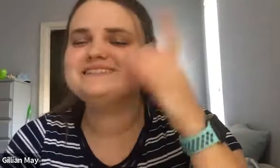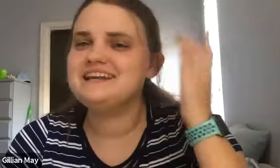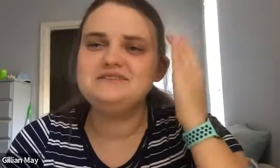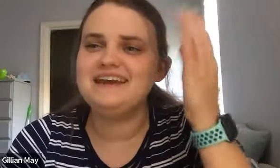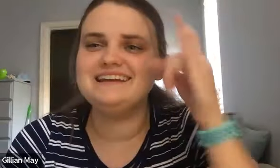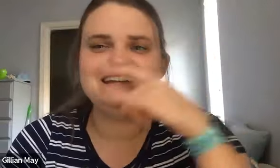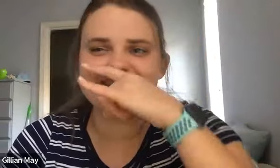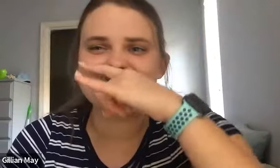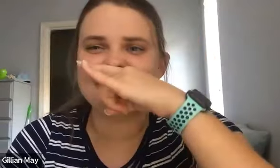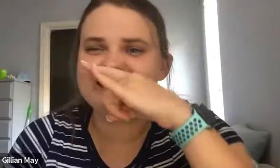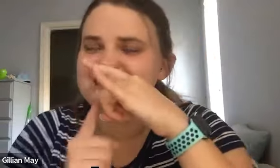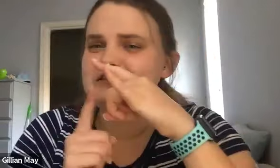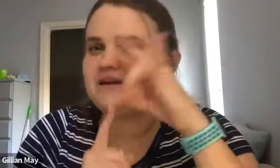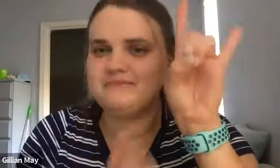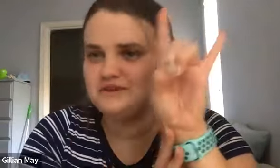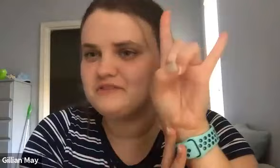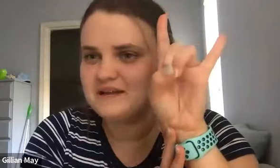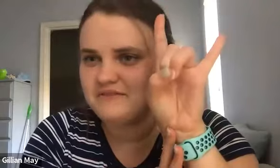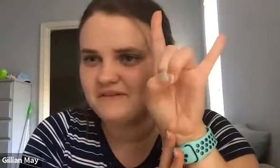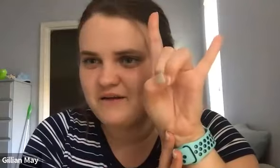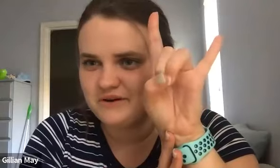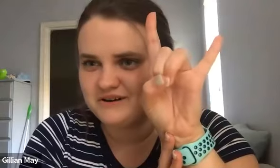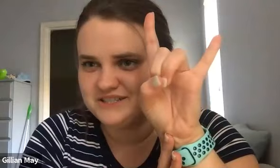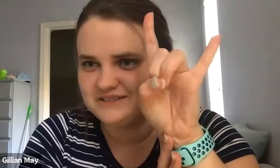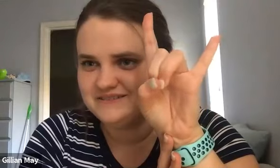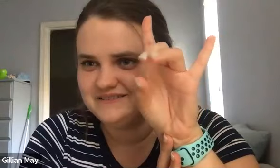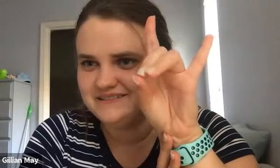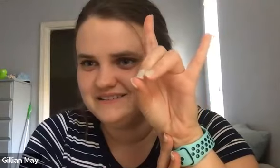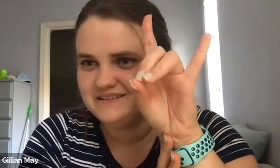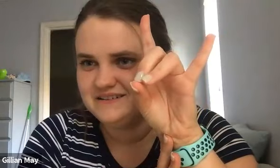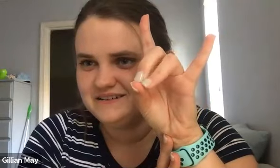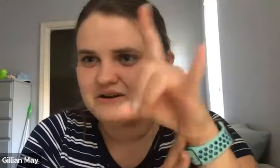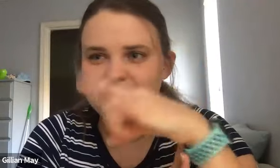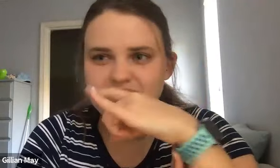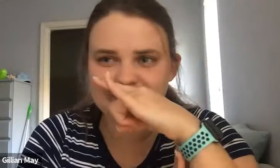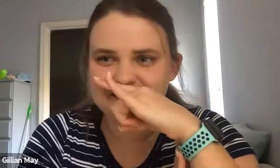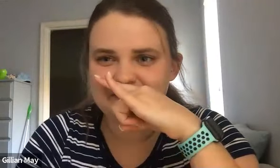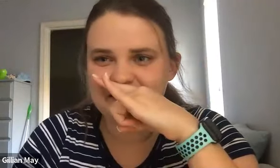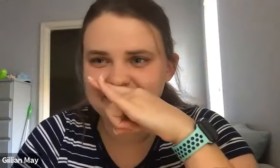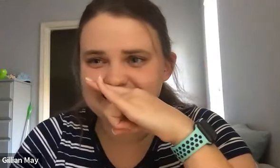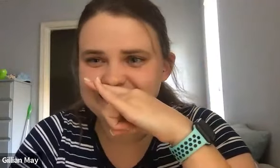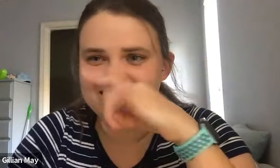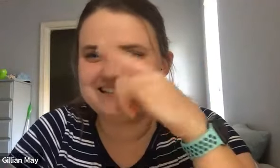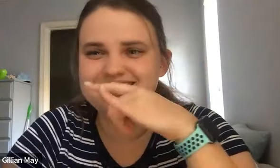Miss Katie, you can't get this one because if you're thinking about the llama, aren't you? Or are you thinking about just something else? Because like it's just